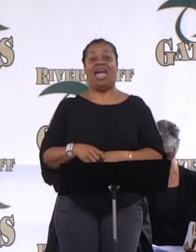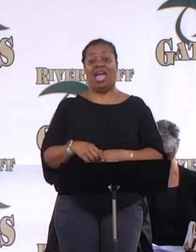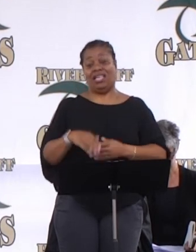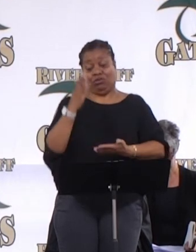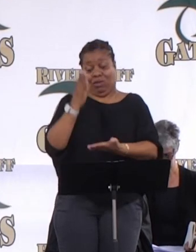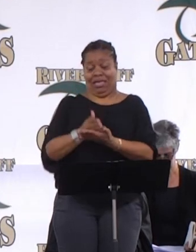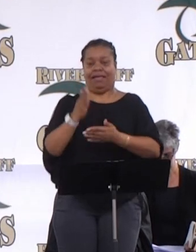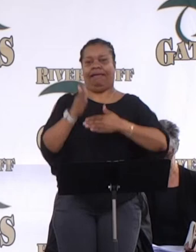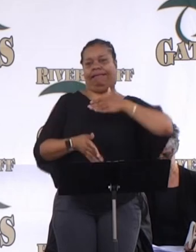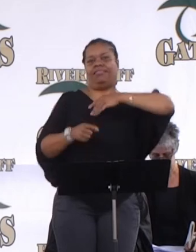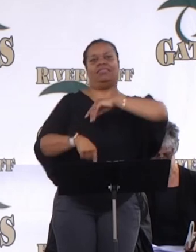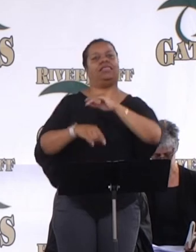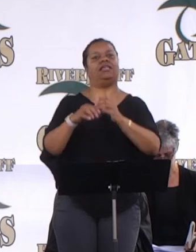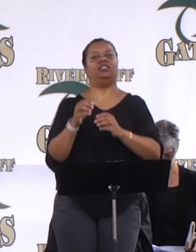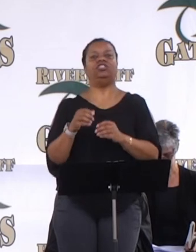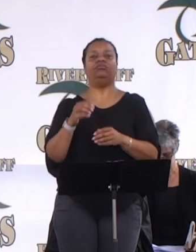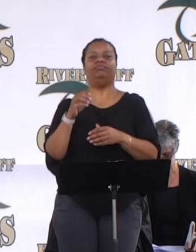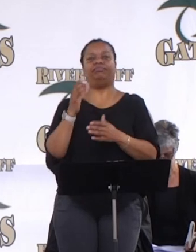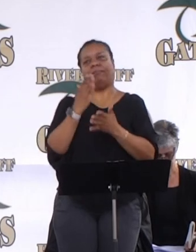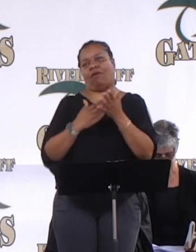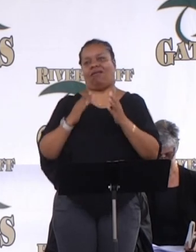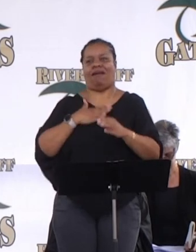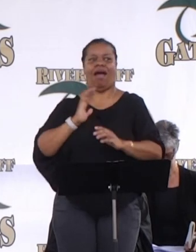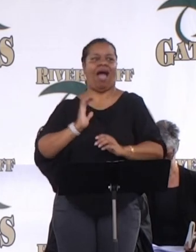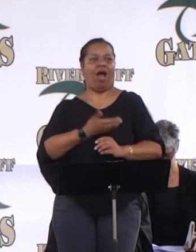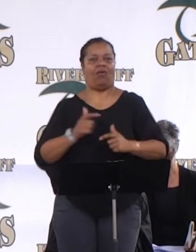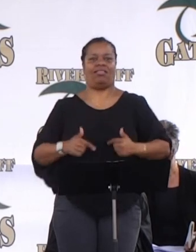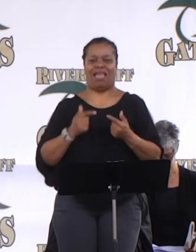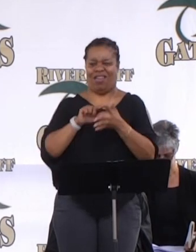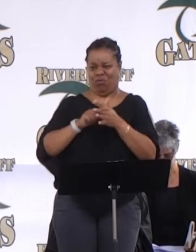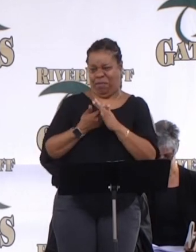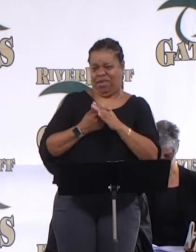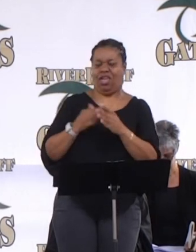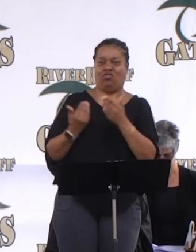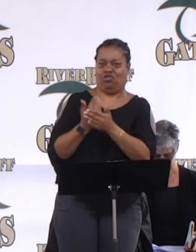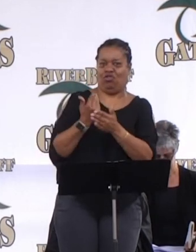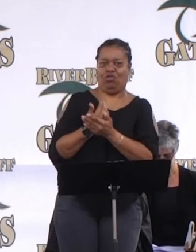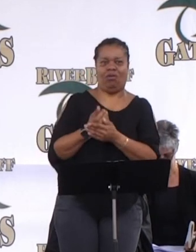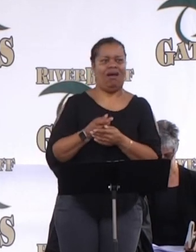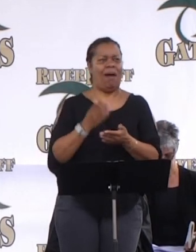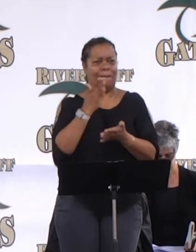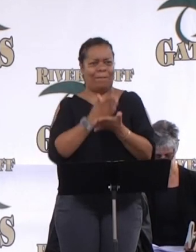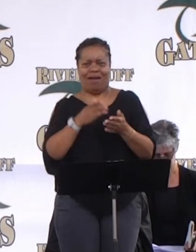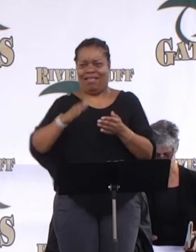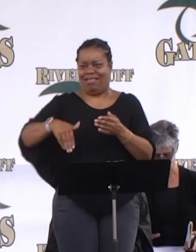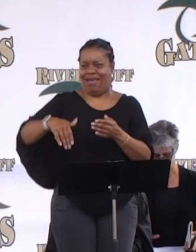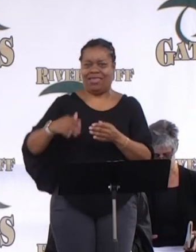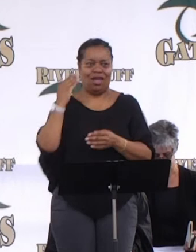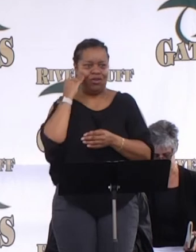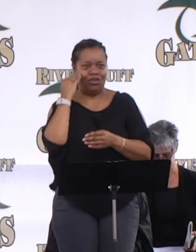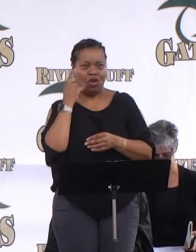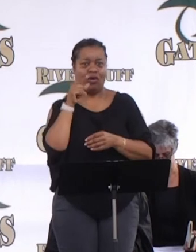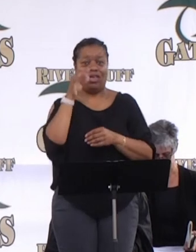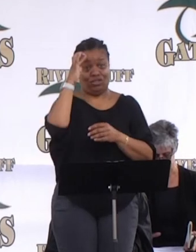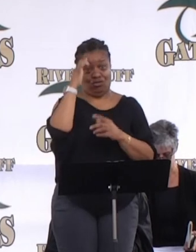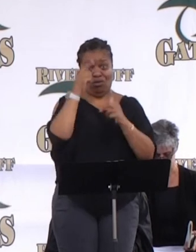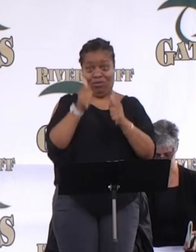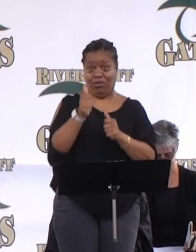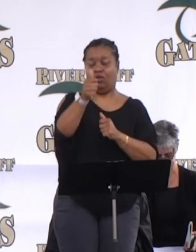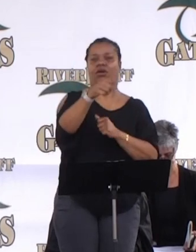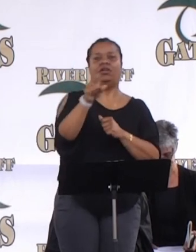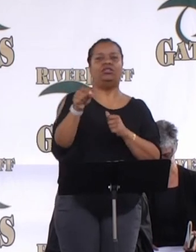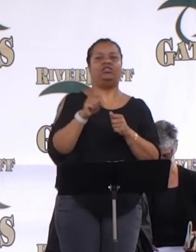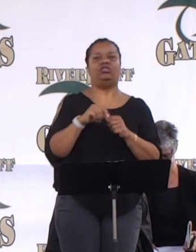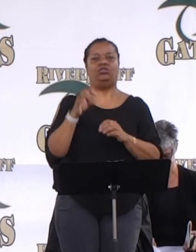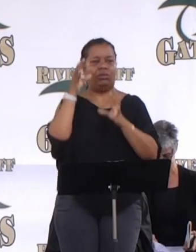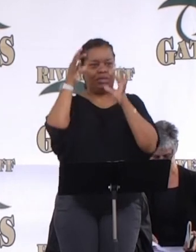in our lives, we begin a brand new one, a chapter that has not yet been written. It is your choice what to write in this chapter, and I cannot